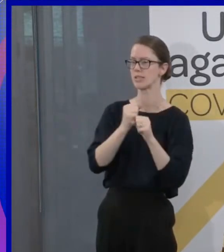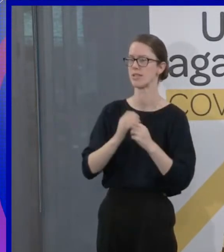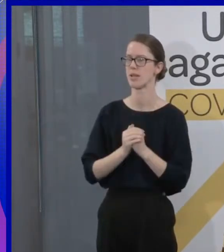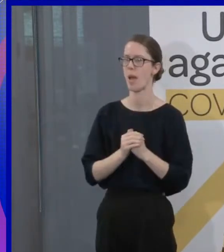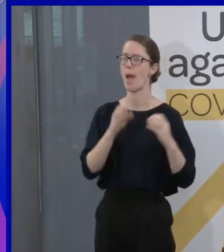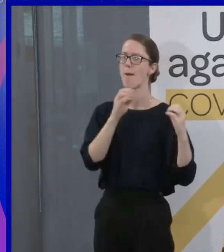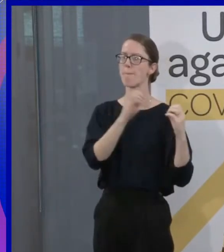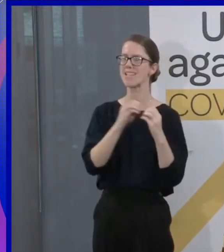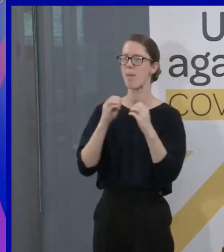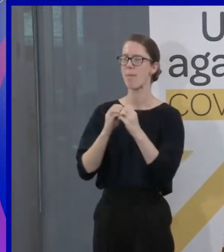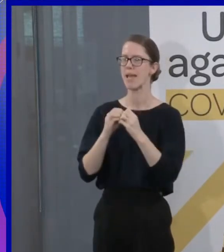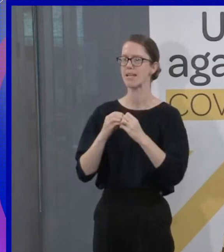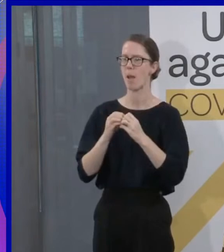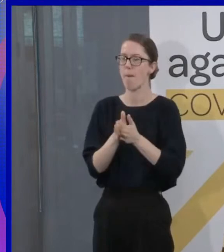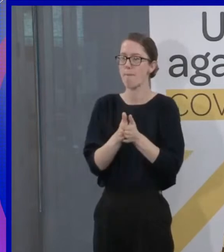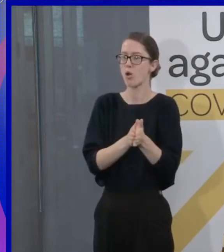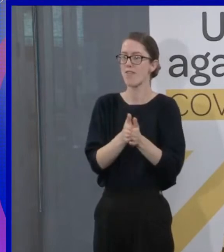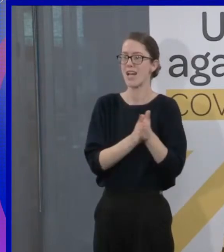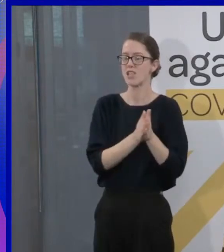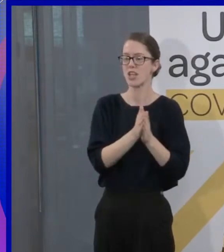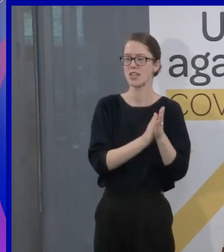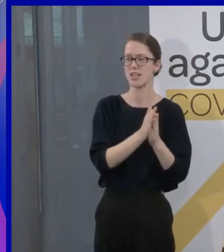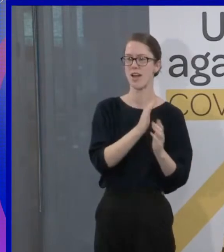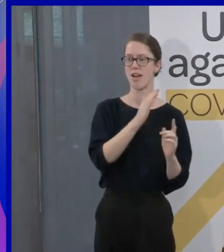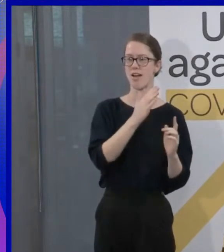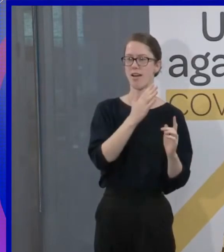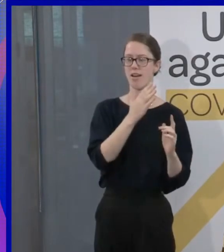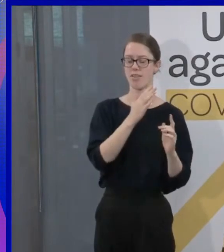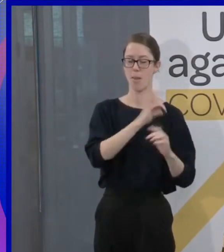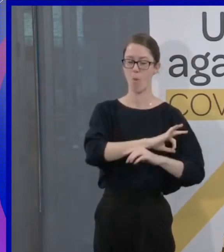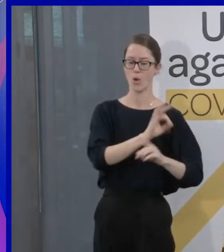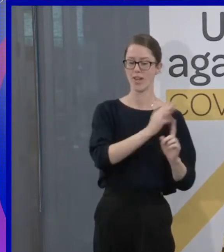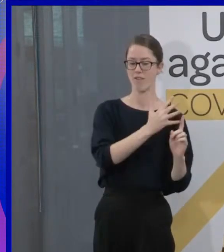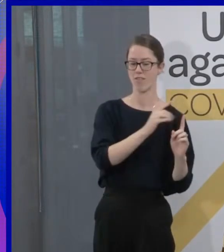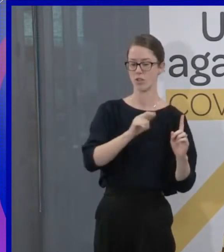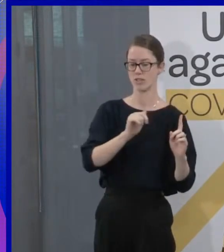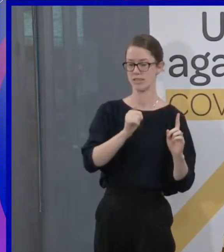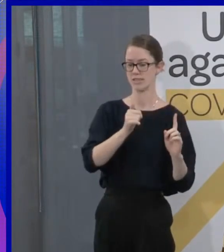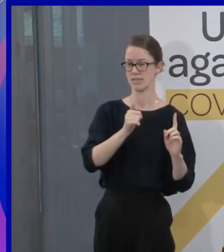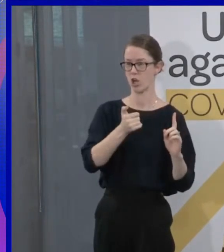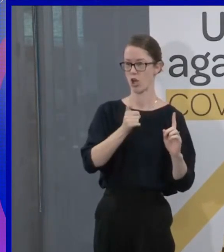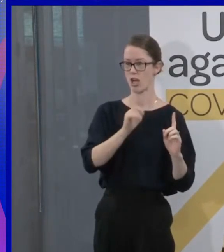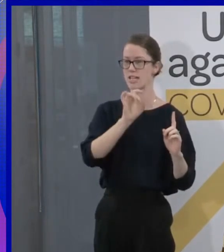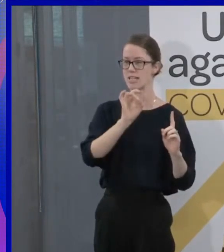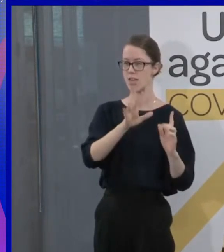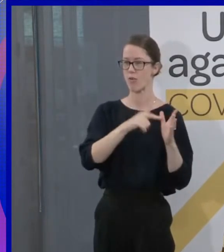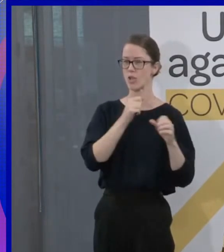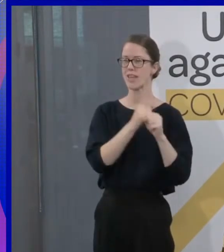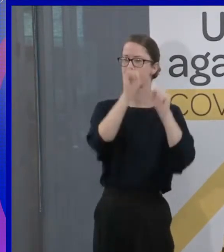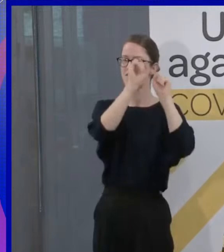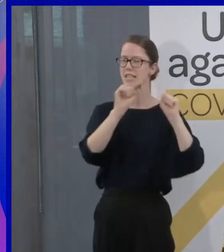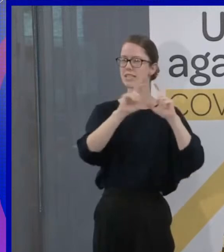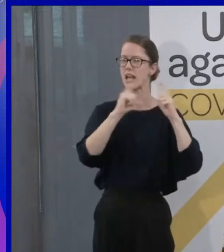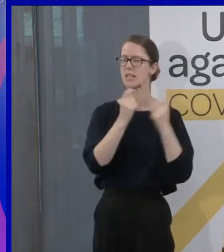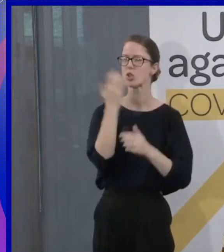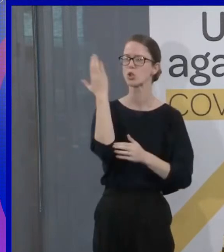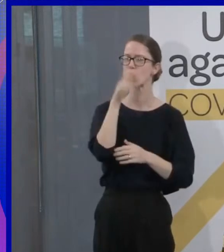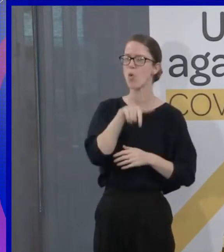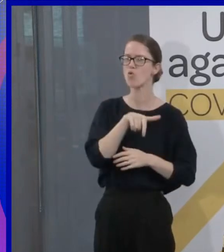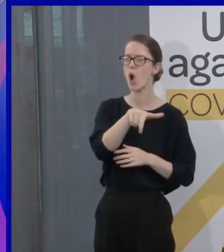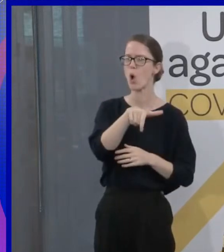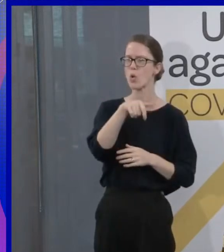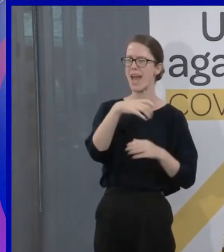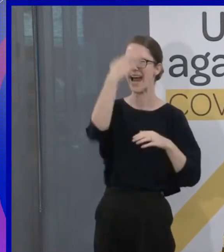Butterbean Motivation between 5:15 and 6 a.m. on the 10th of August. That's a fitness class at School Road